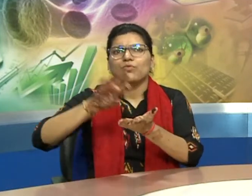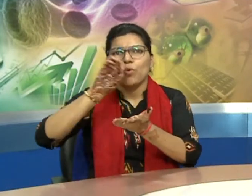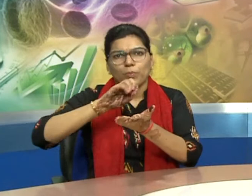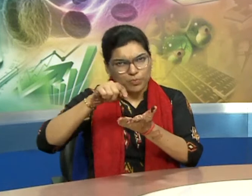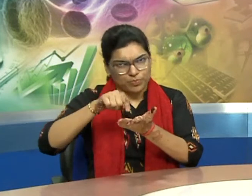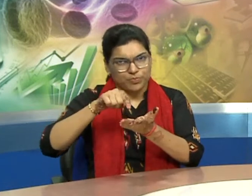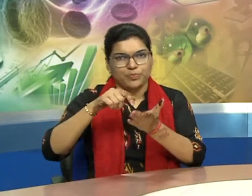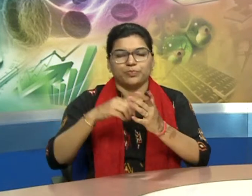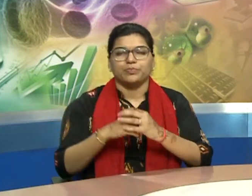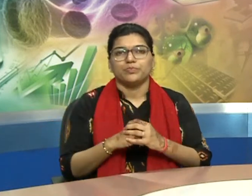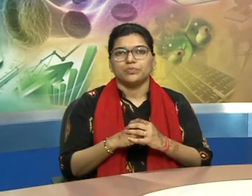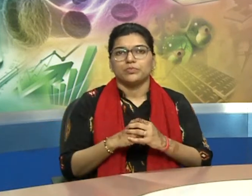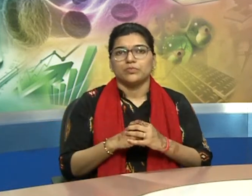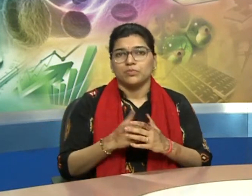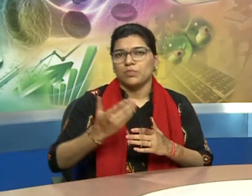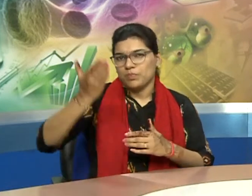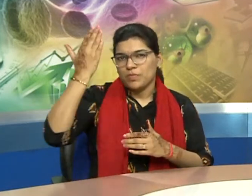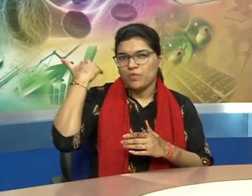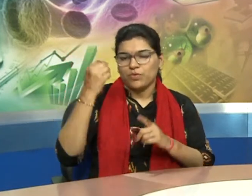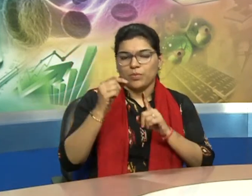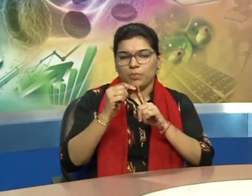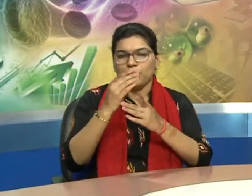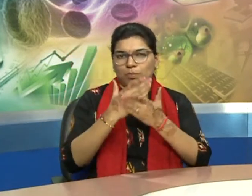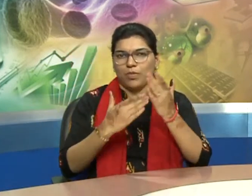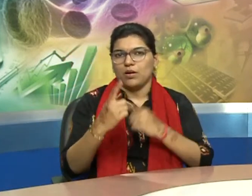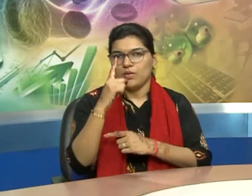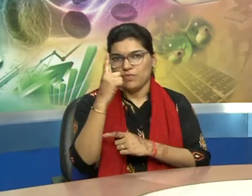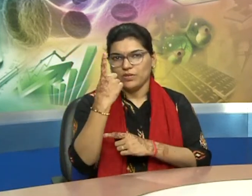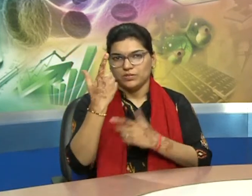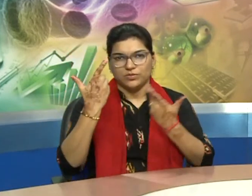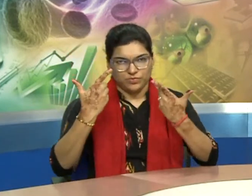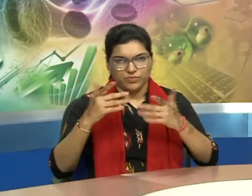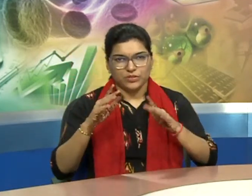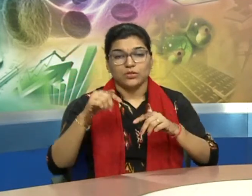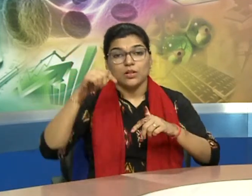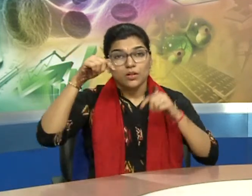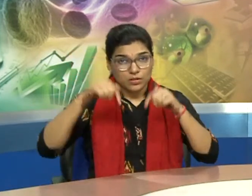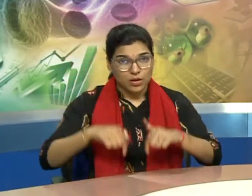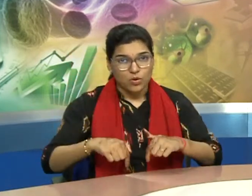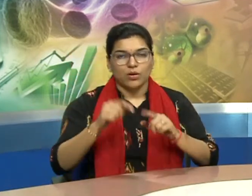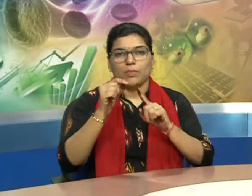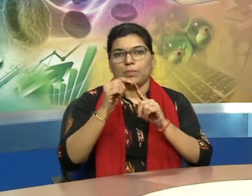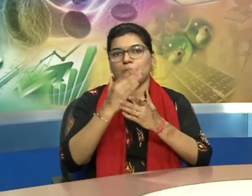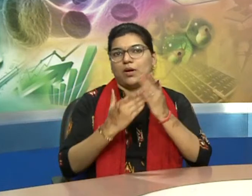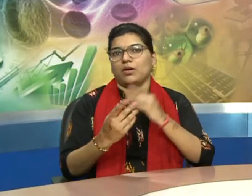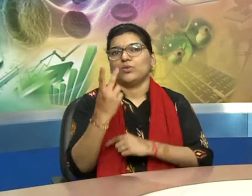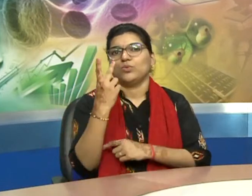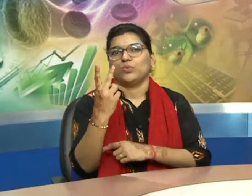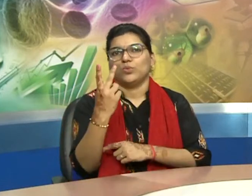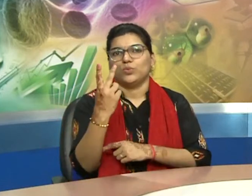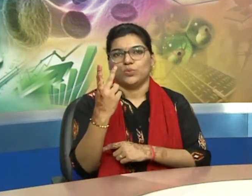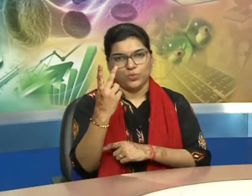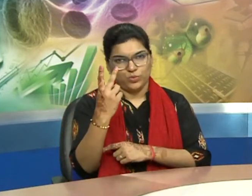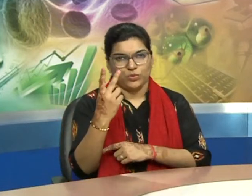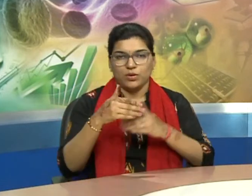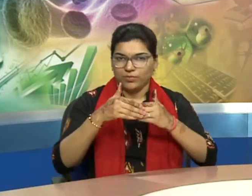Types of Libraries and Information Centers. Earlier we have already covered part